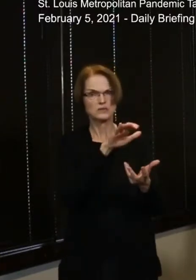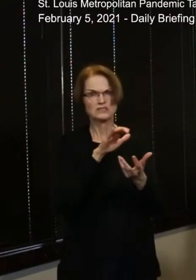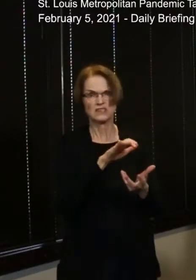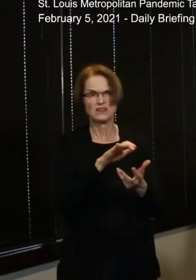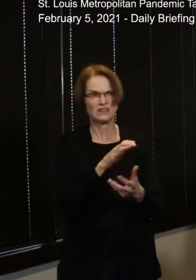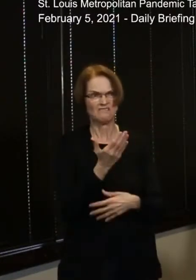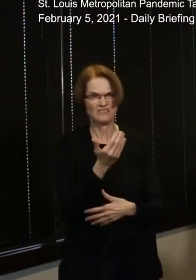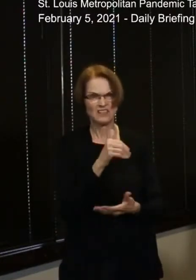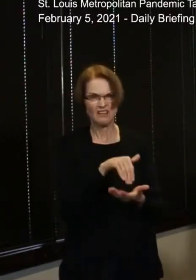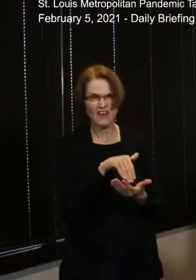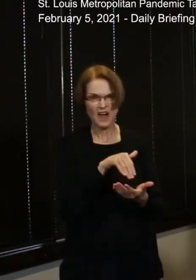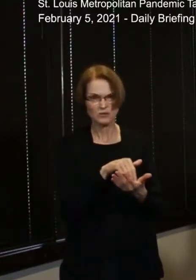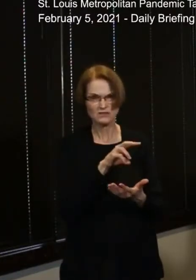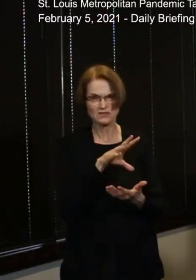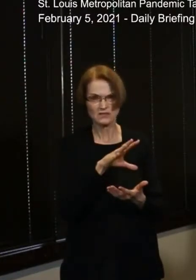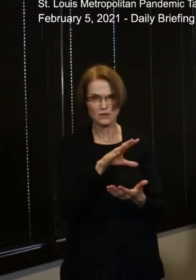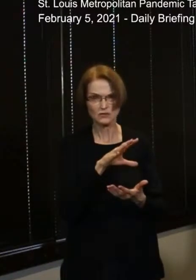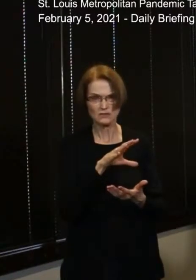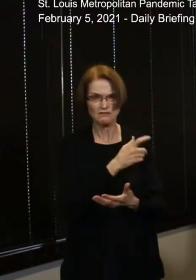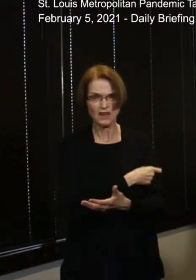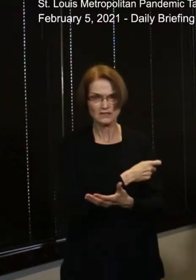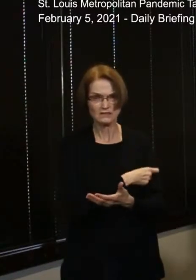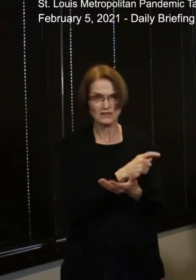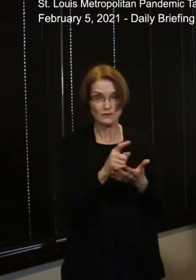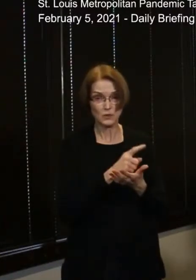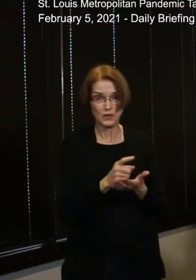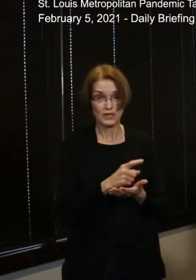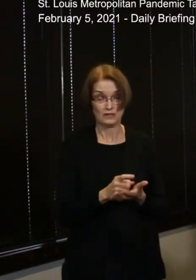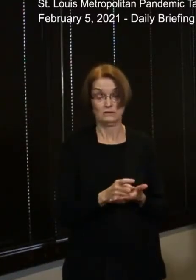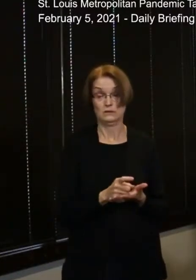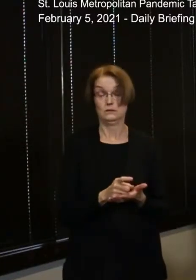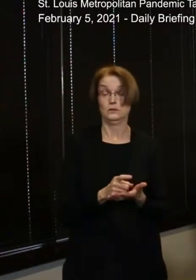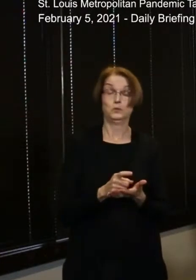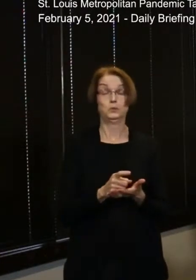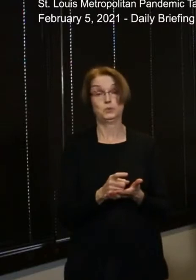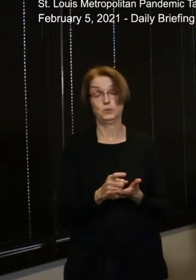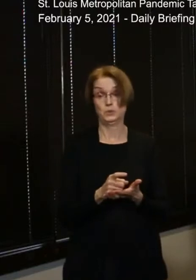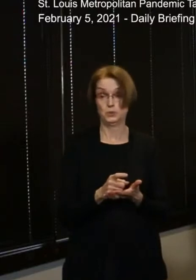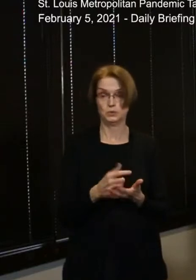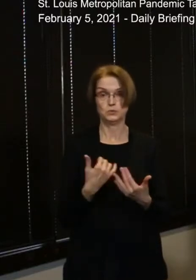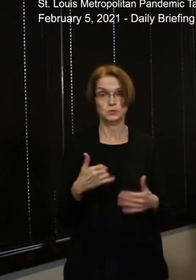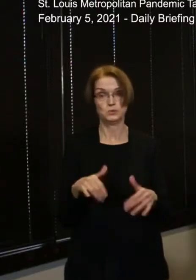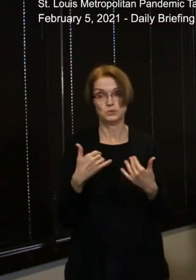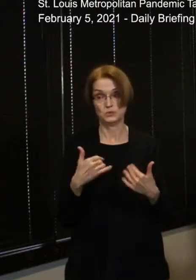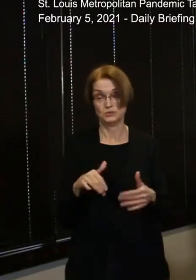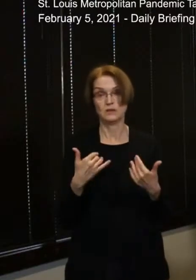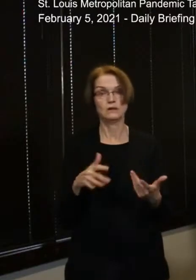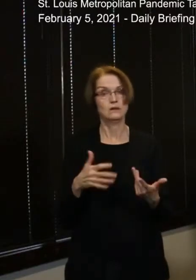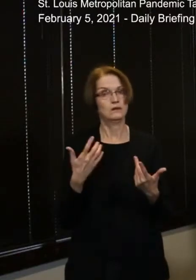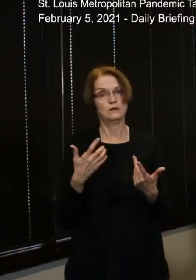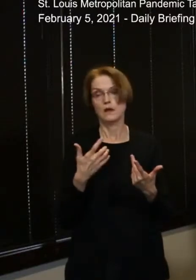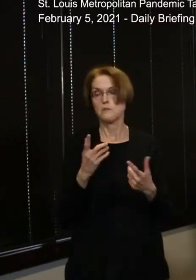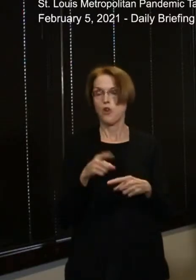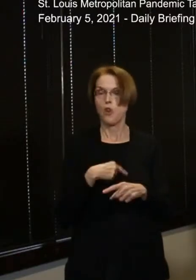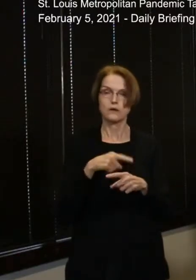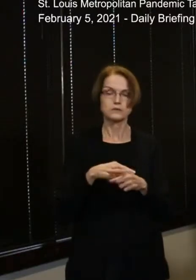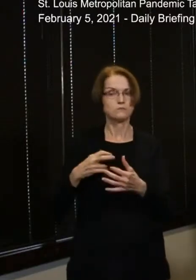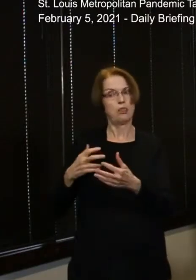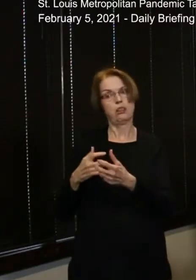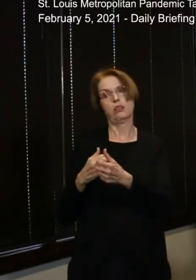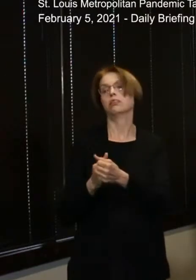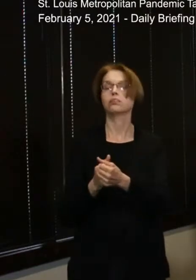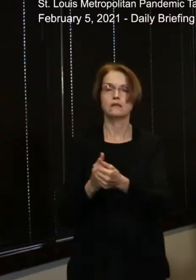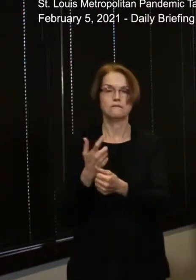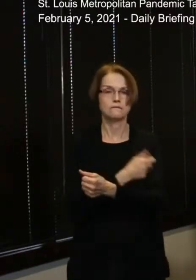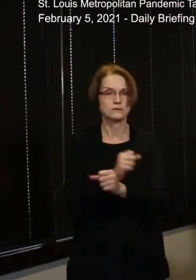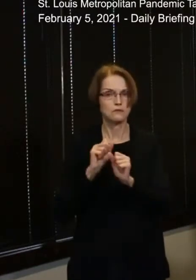around 15,600 doses a week, you can easily do the math and see how long it's going to take us to get through this